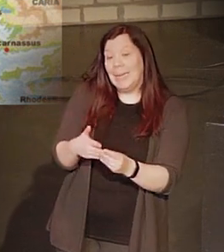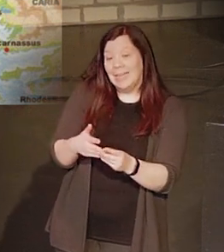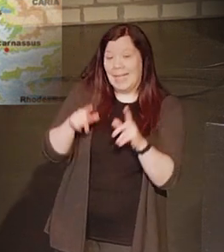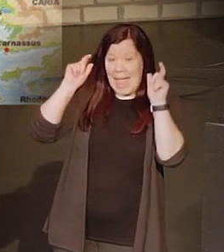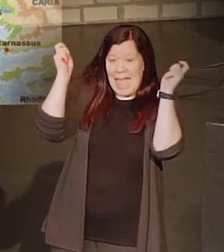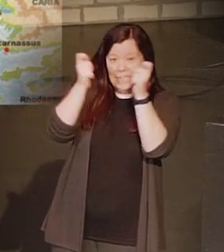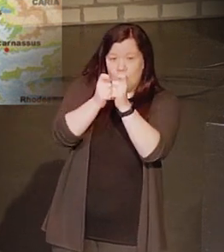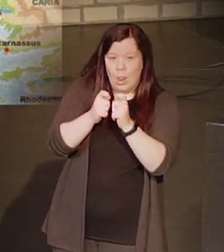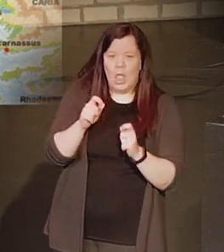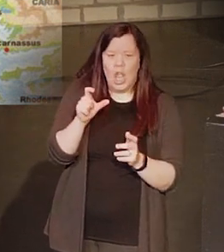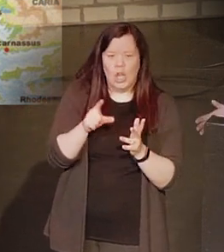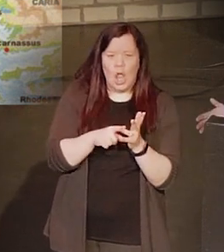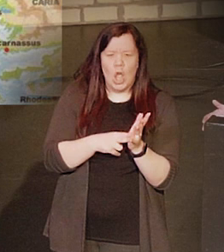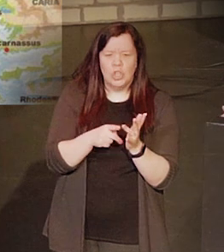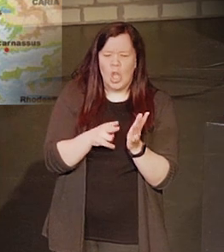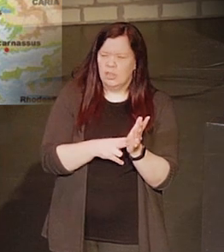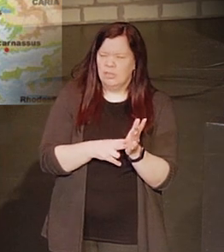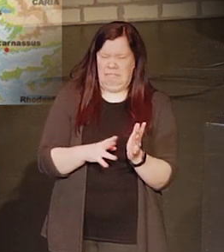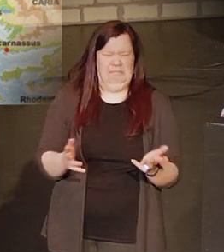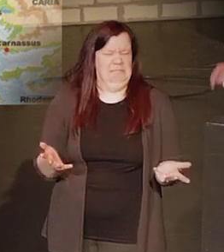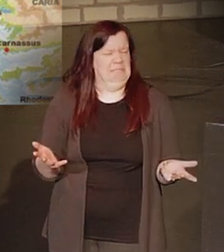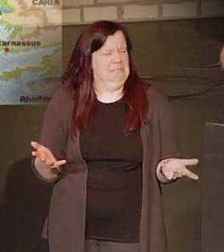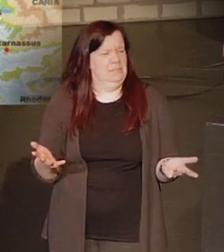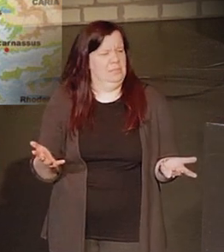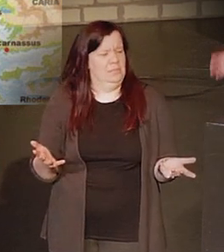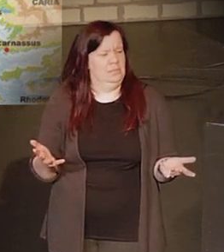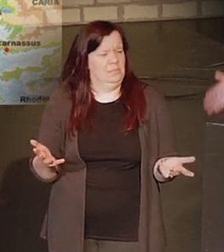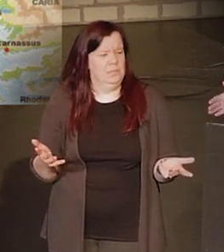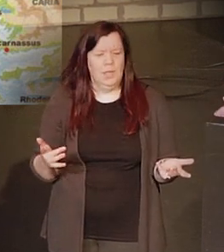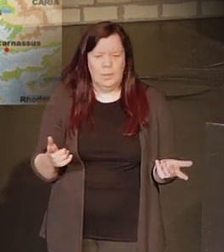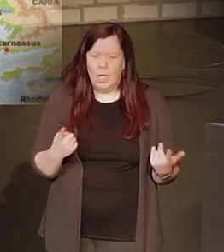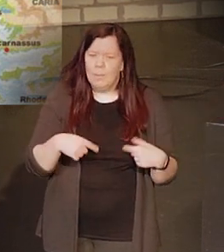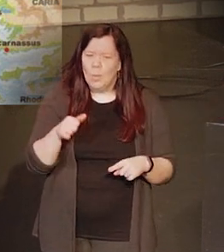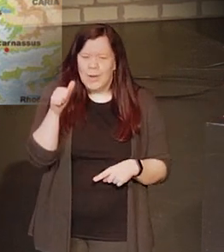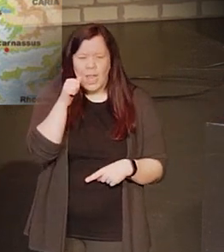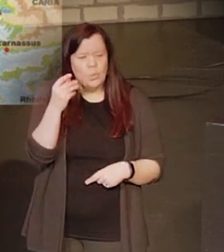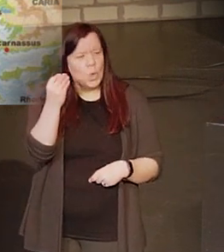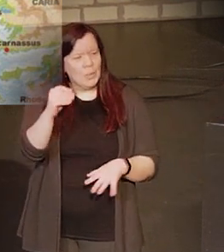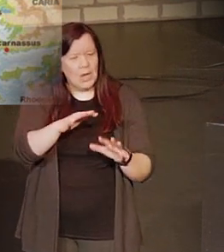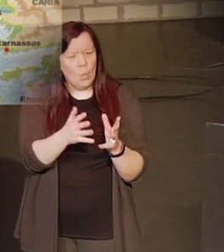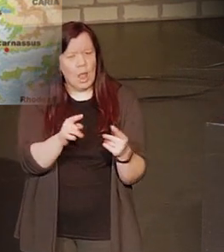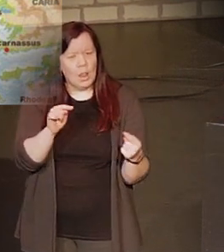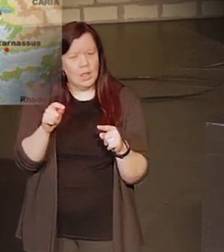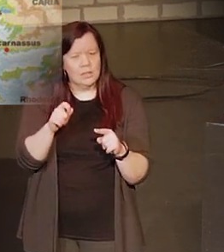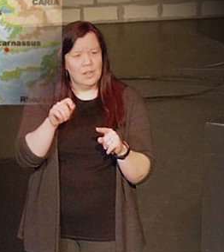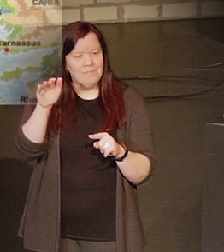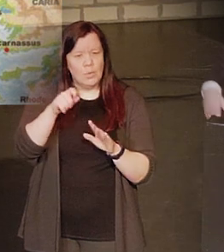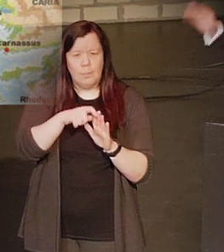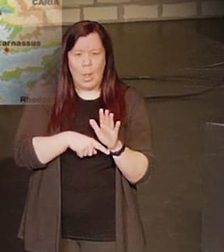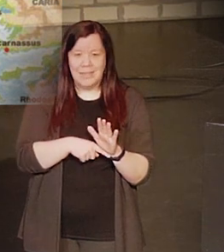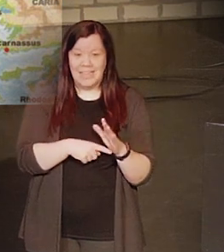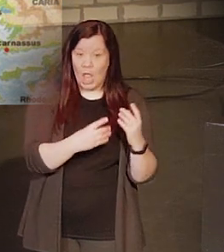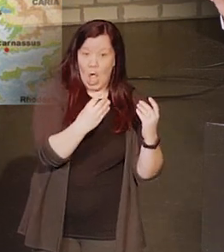called Conon. Hang on a sec. What does the one thing we know about the Greek world in terms of foreign policy?